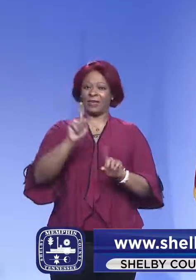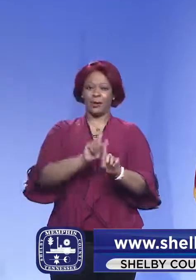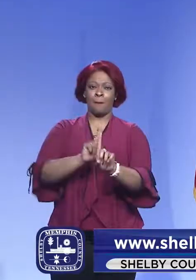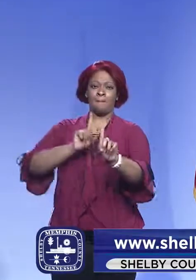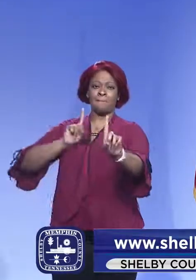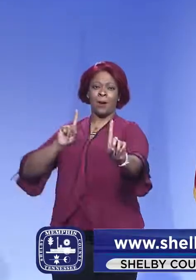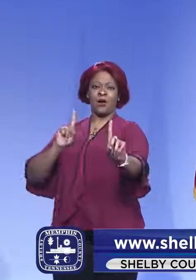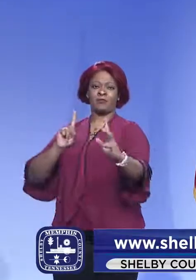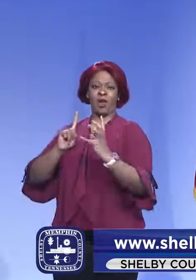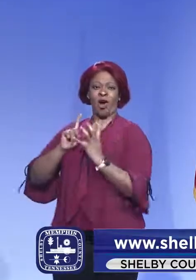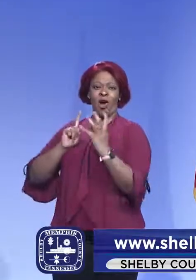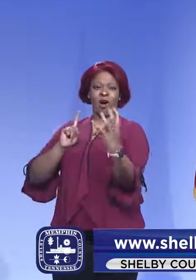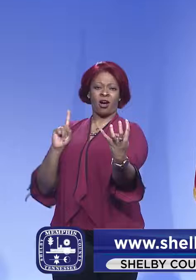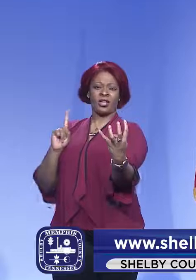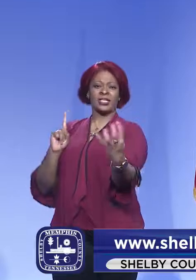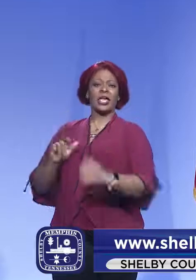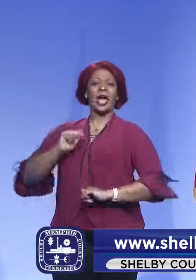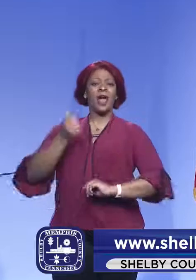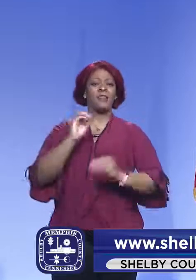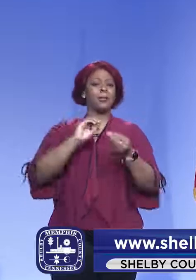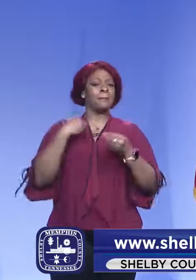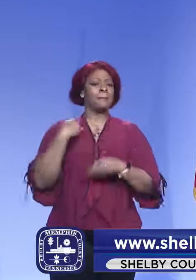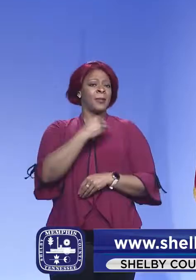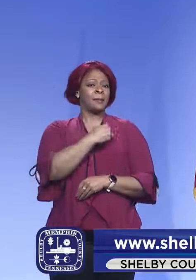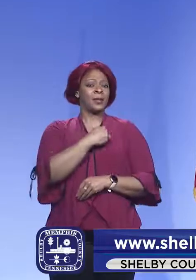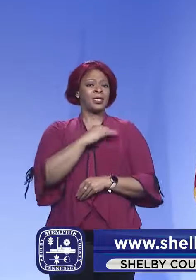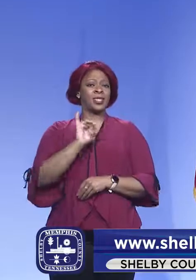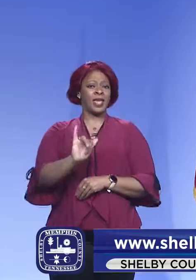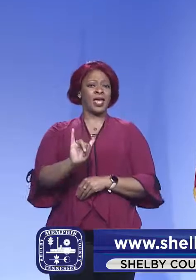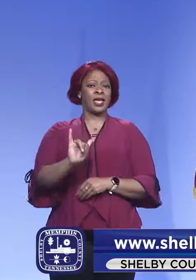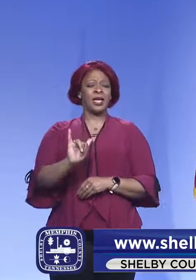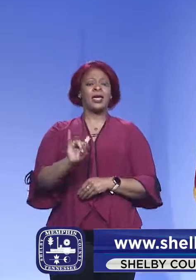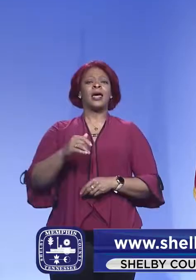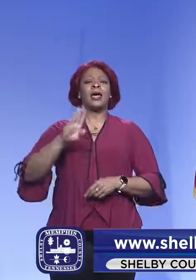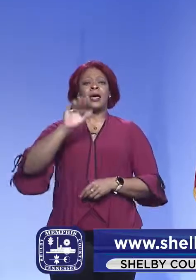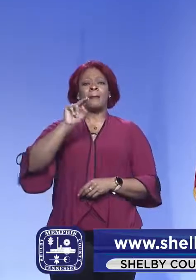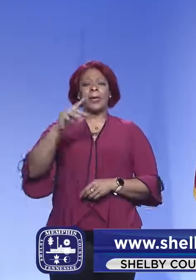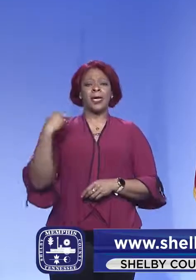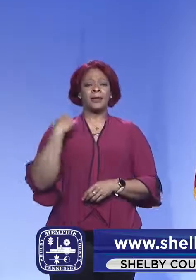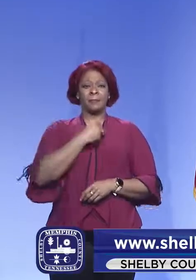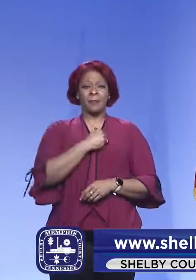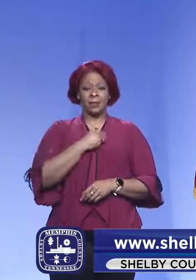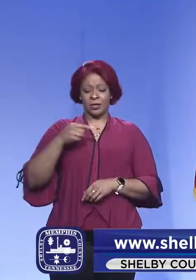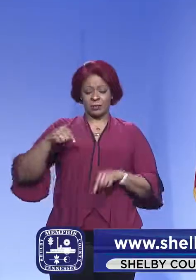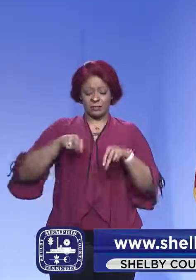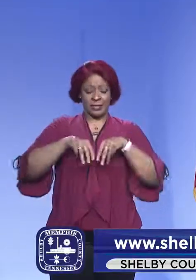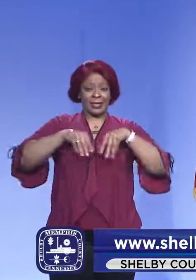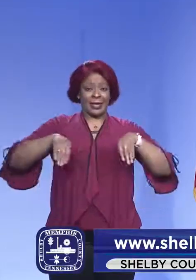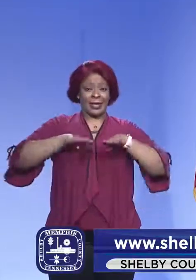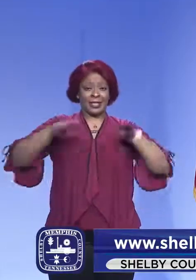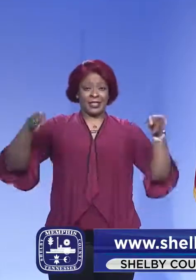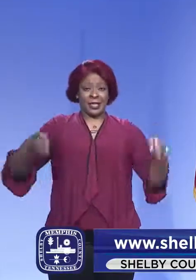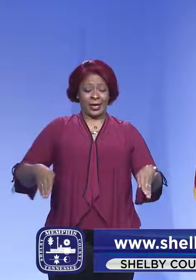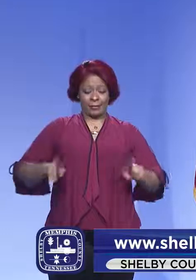The other members of the band must be at least 6 feet apart or separated by